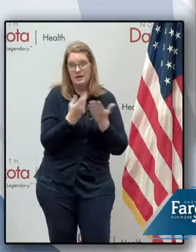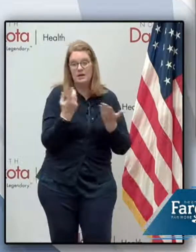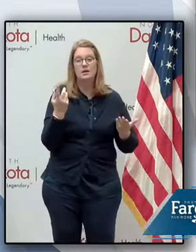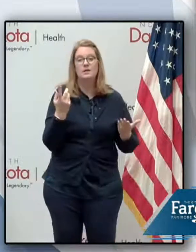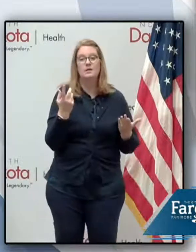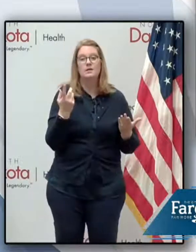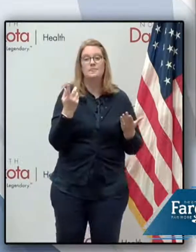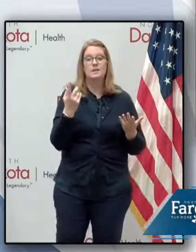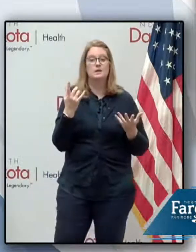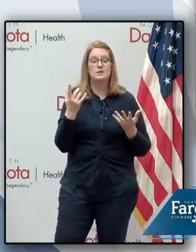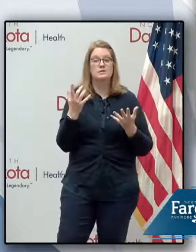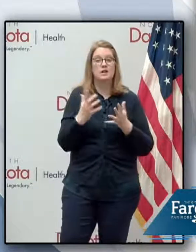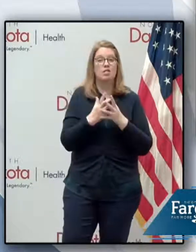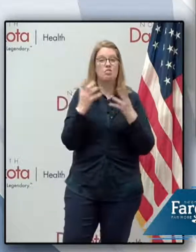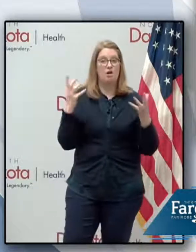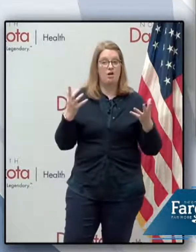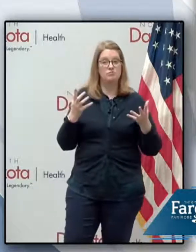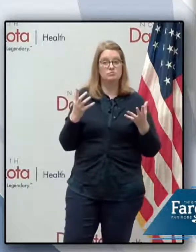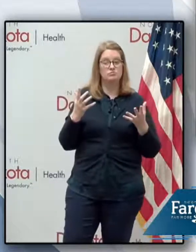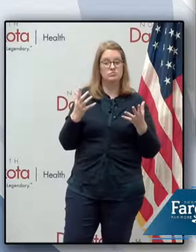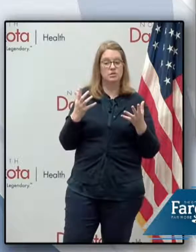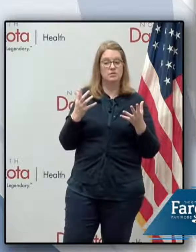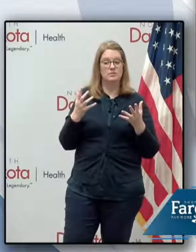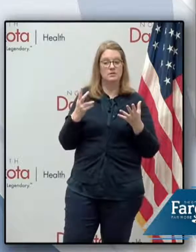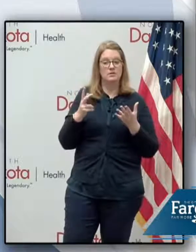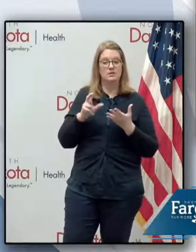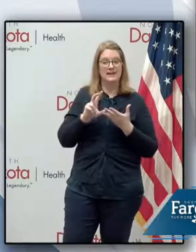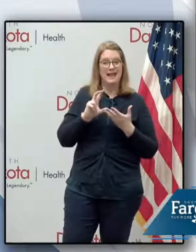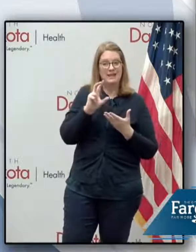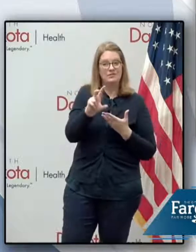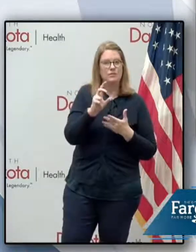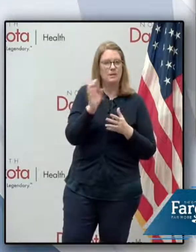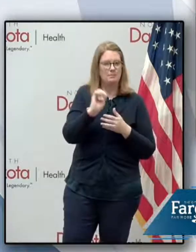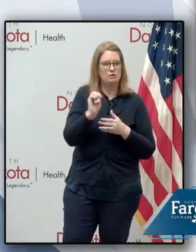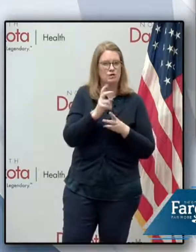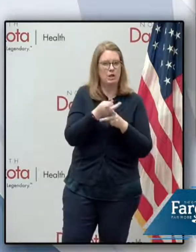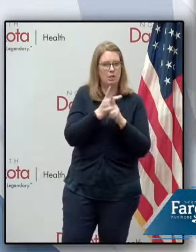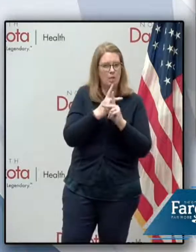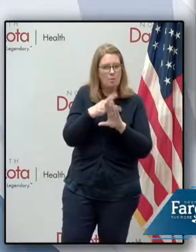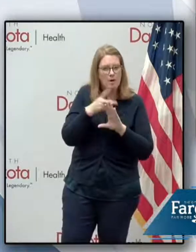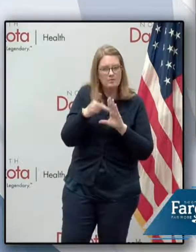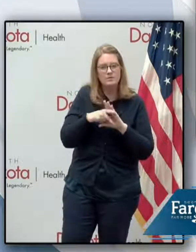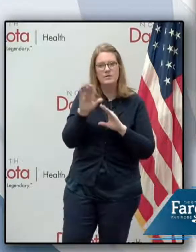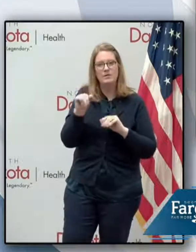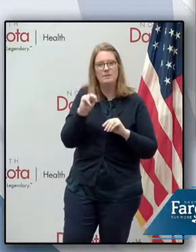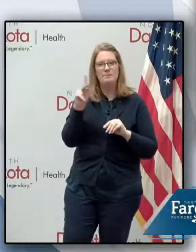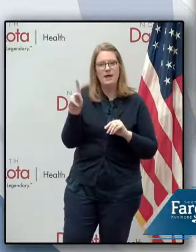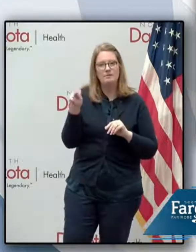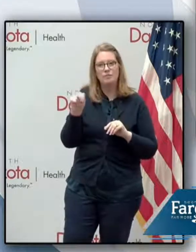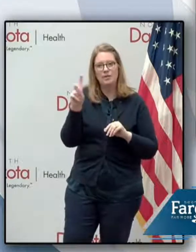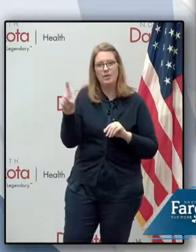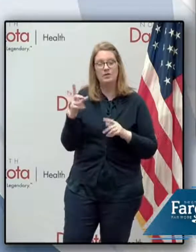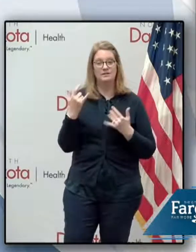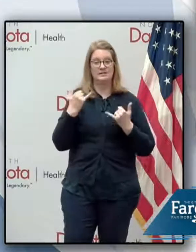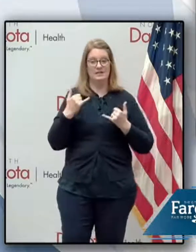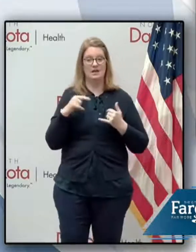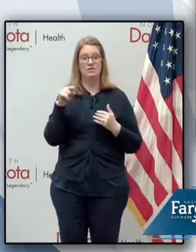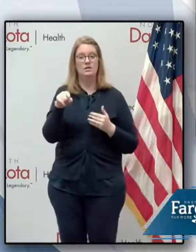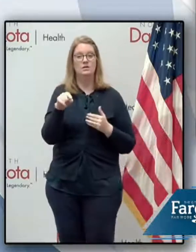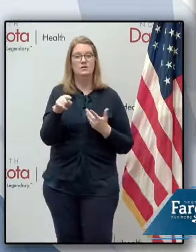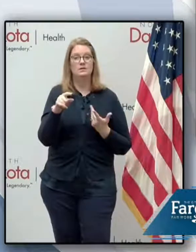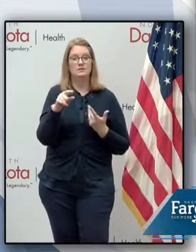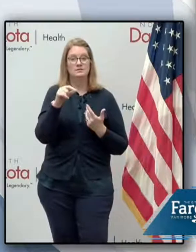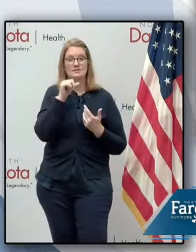learned there was a large allocation that was made for emergency loan programs at the Bank of North Dakota. Turns out during this time frame there was not